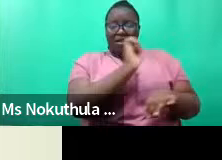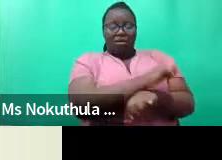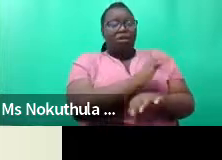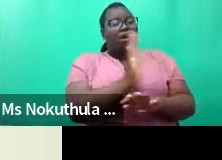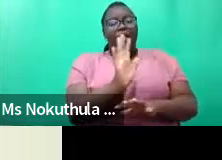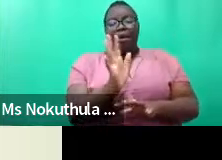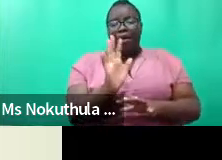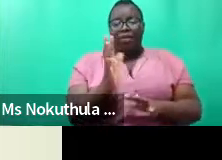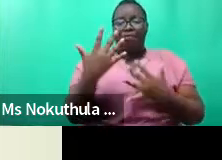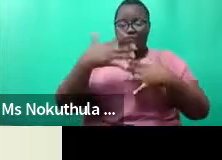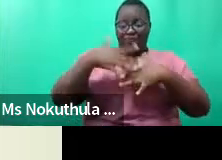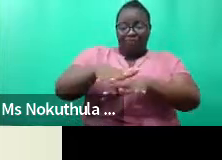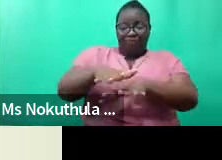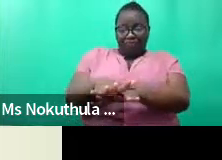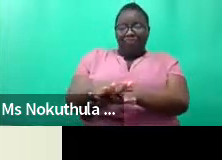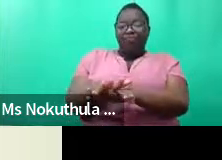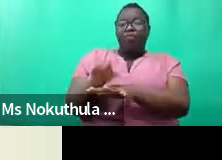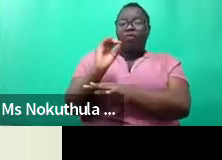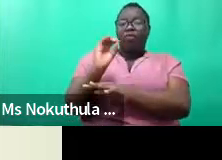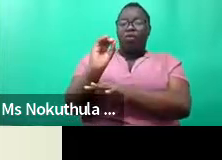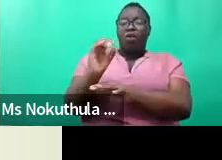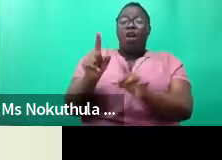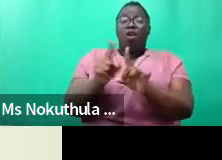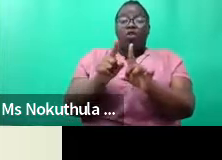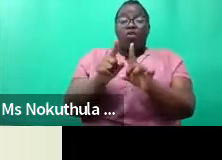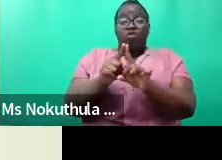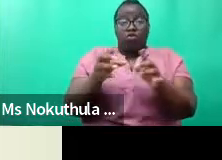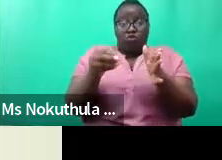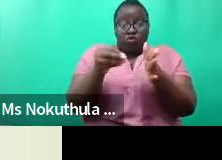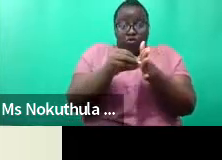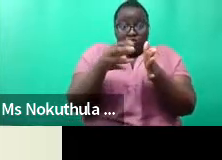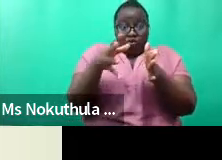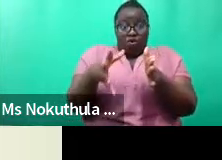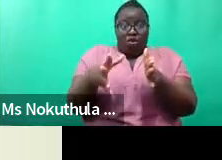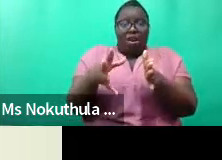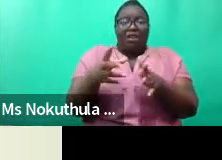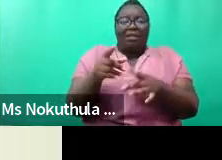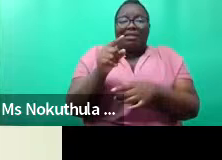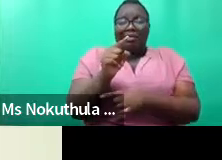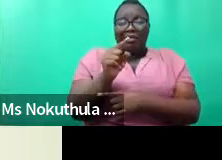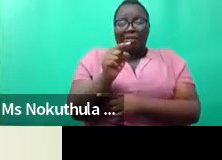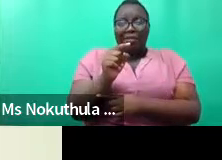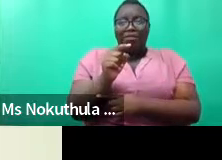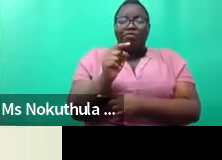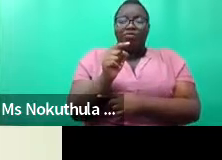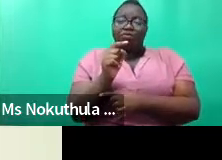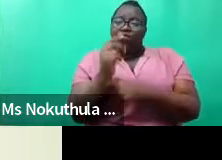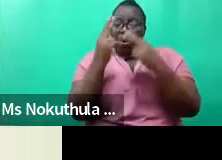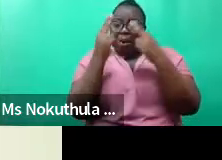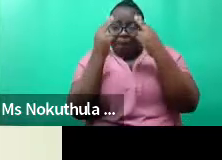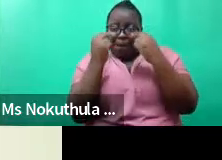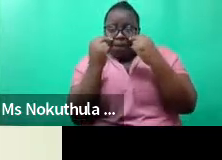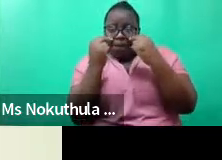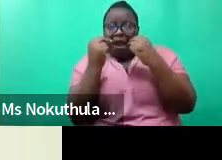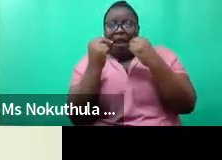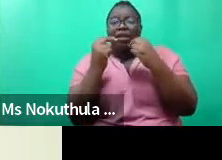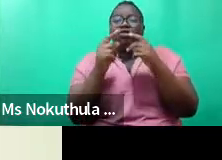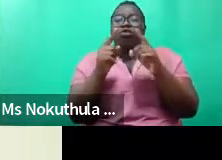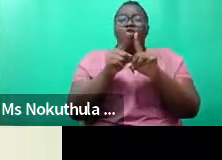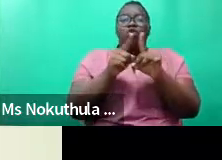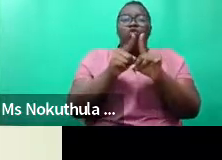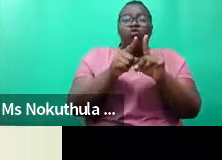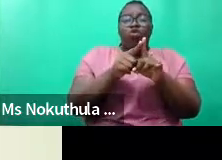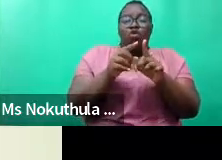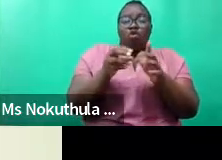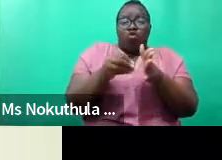The students who with the visual disability, and students